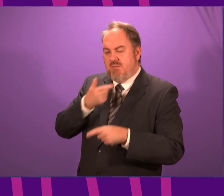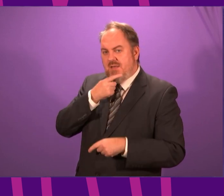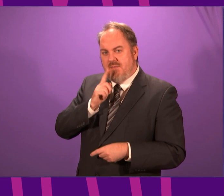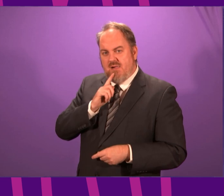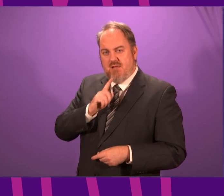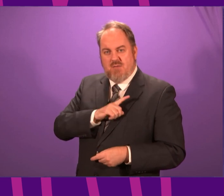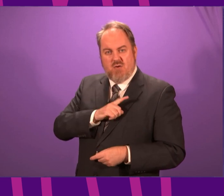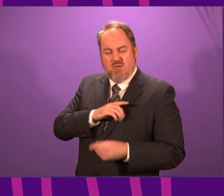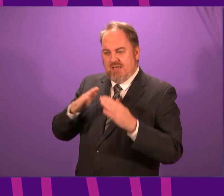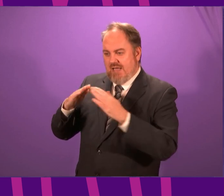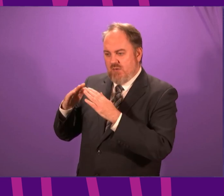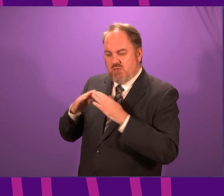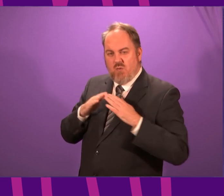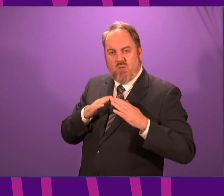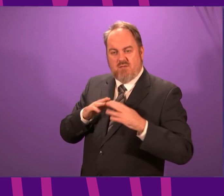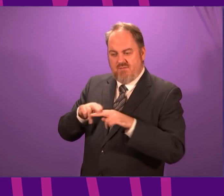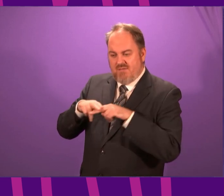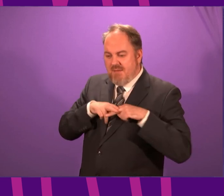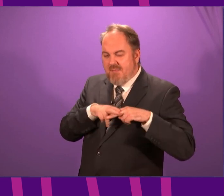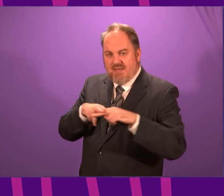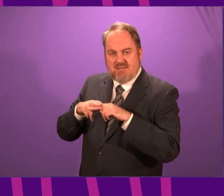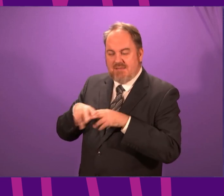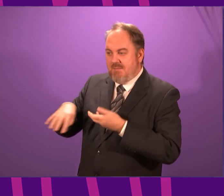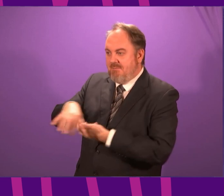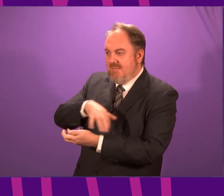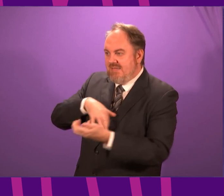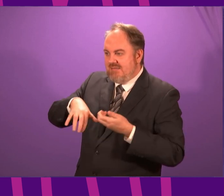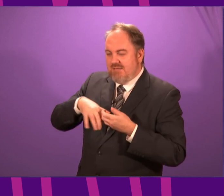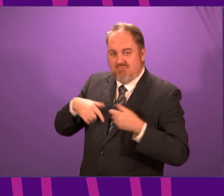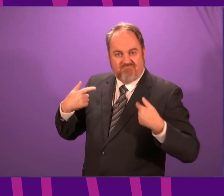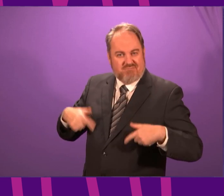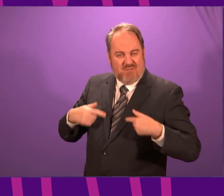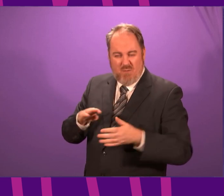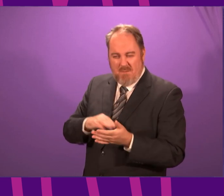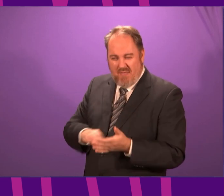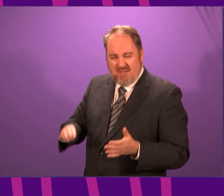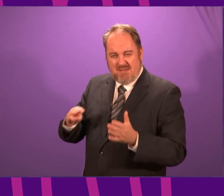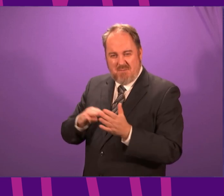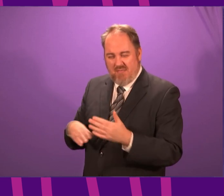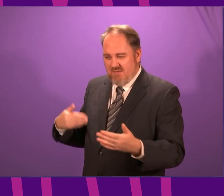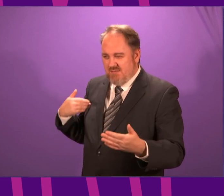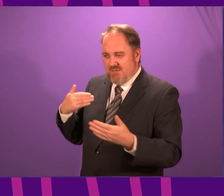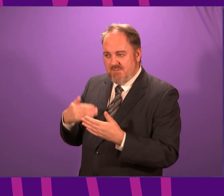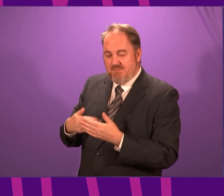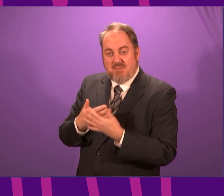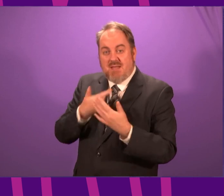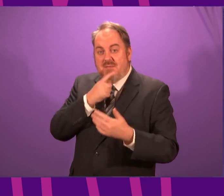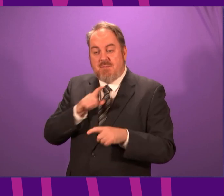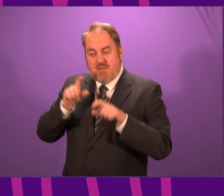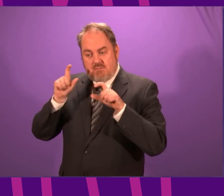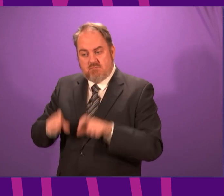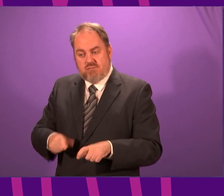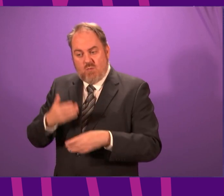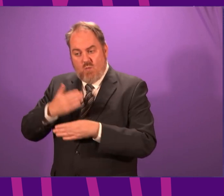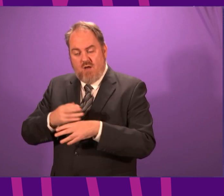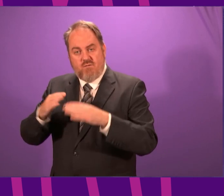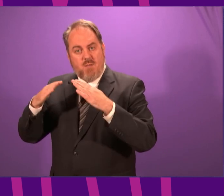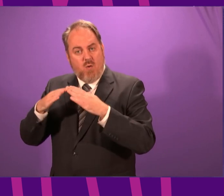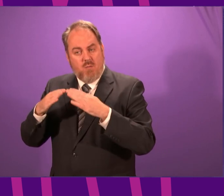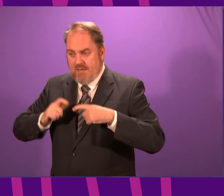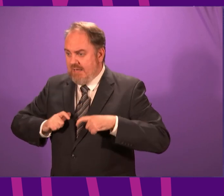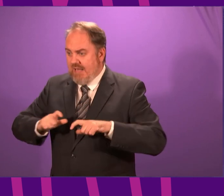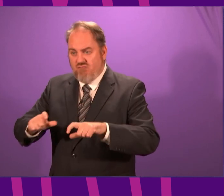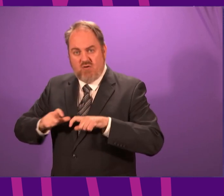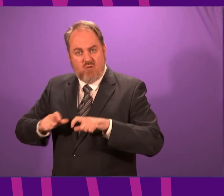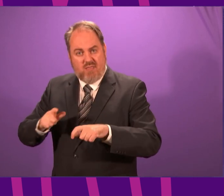mix indoors for over a month already, some for longer. The majority of people who were asked to work from home are doing so, and most small